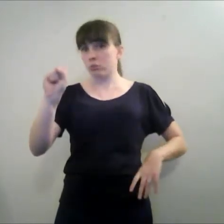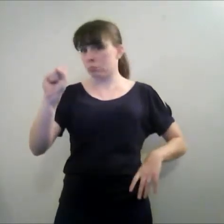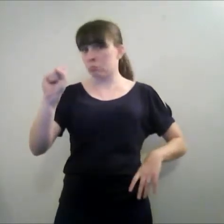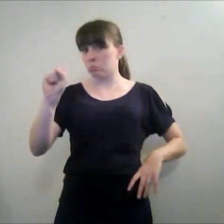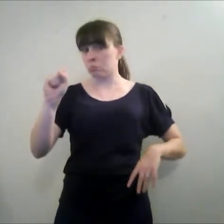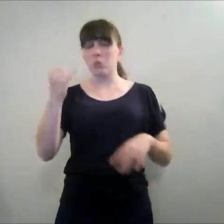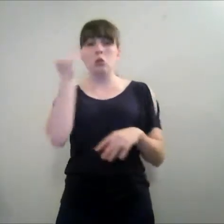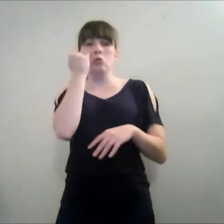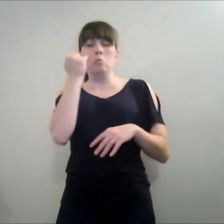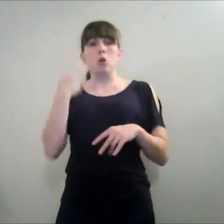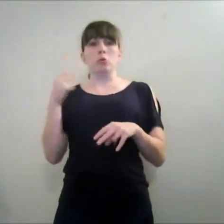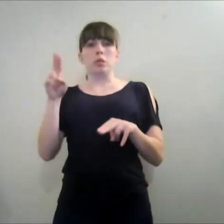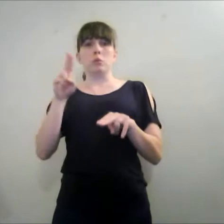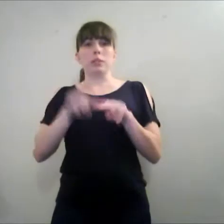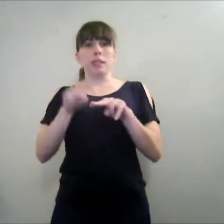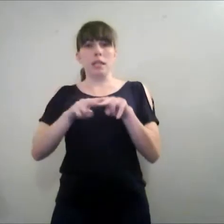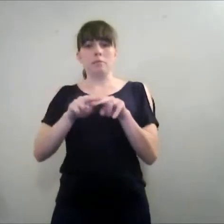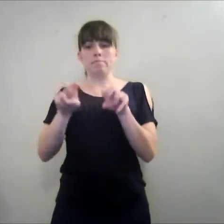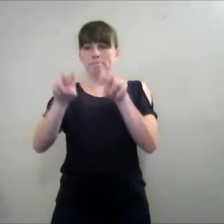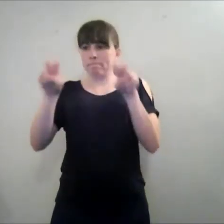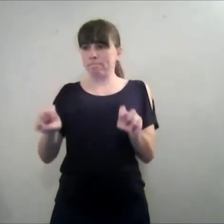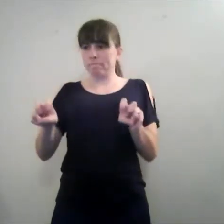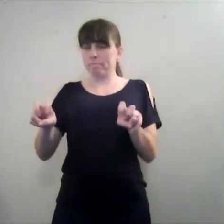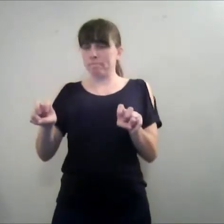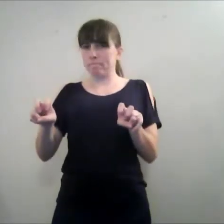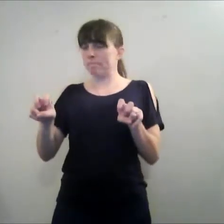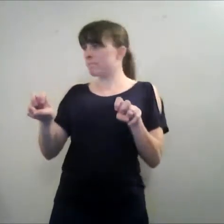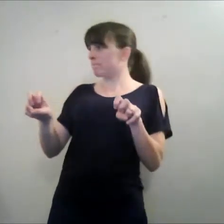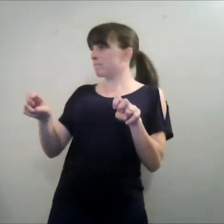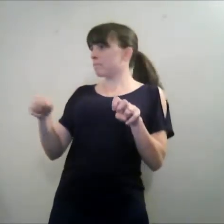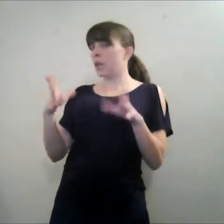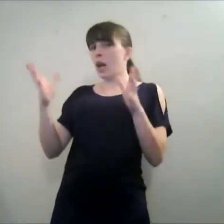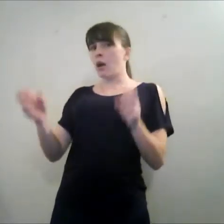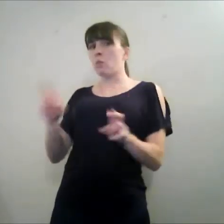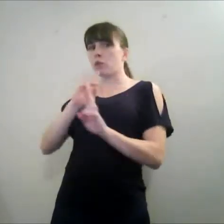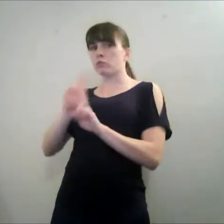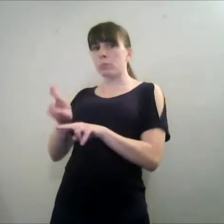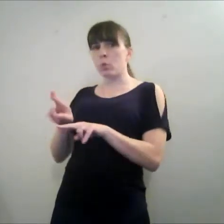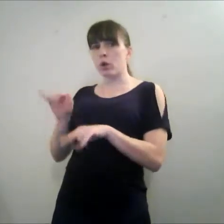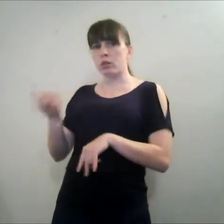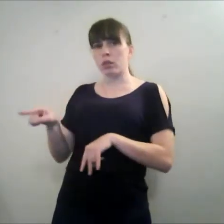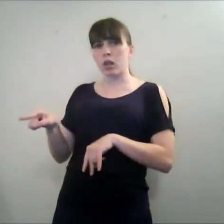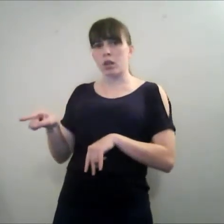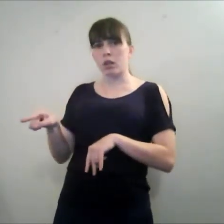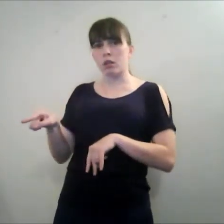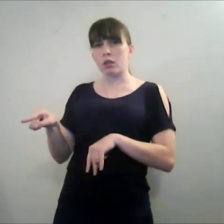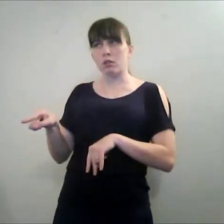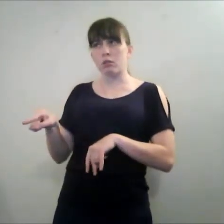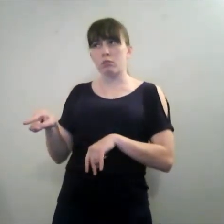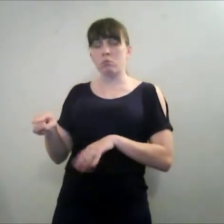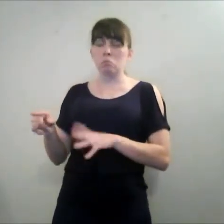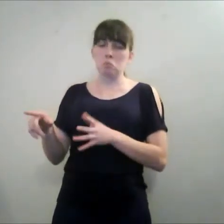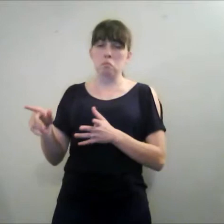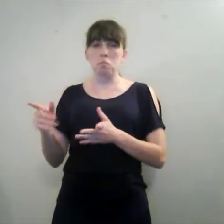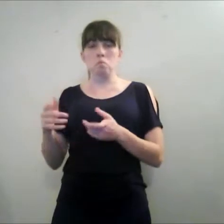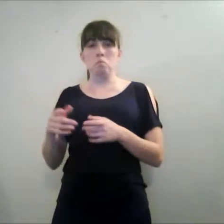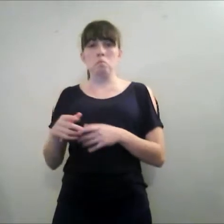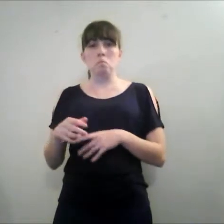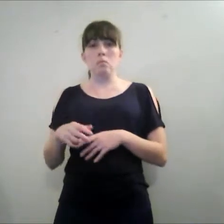it to the boss of the bank. So I log on to do a little bit of whistleblowing. I send a message, this guy's a rogue trader. That message is meaningless if you don't know that